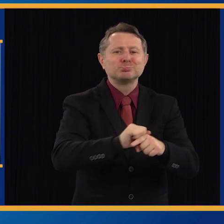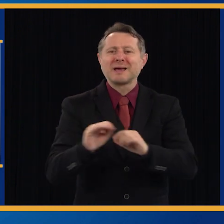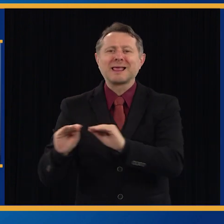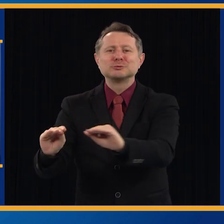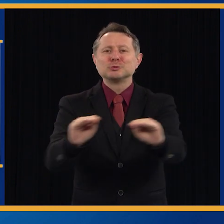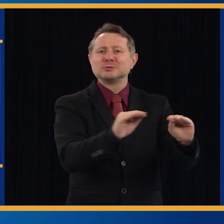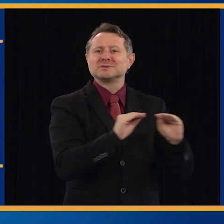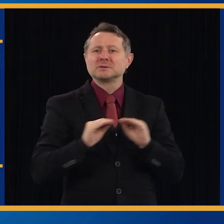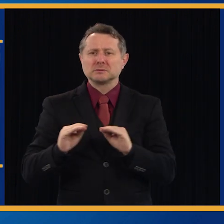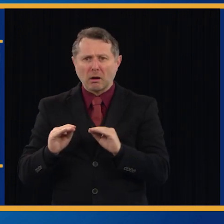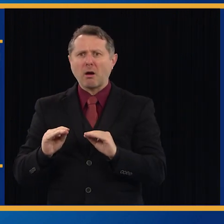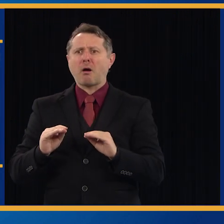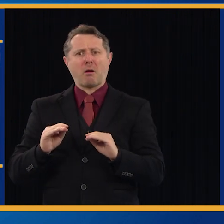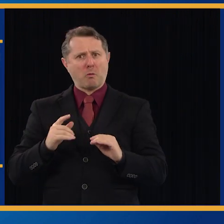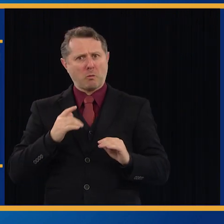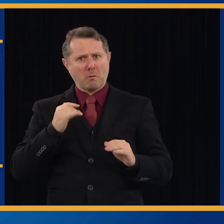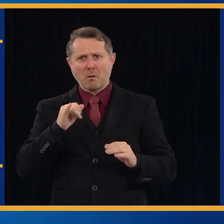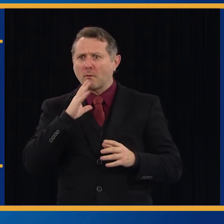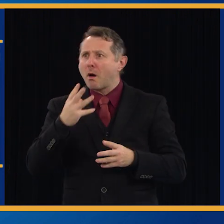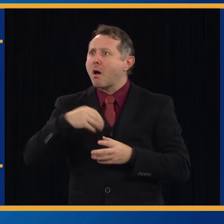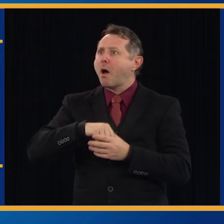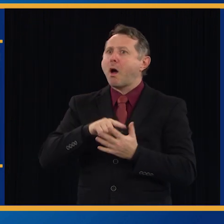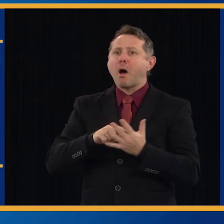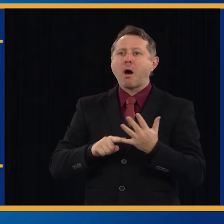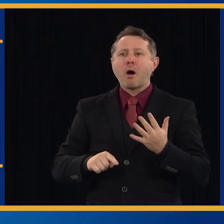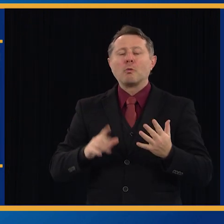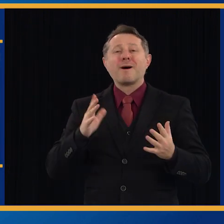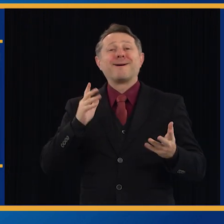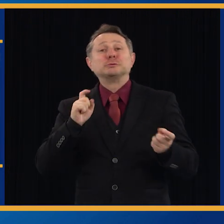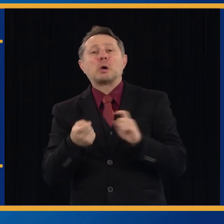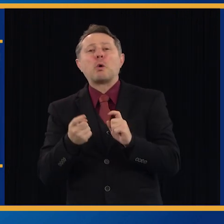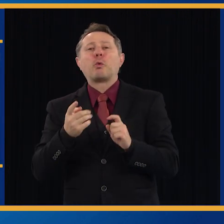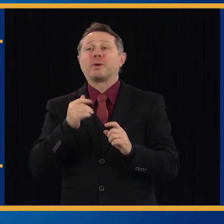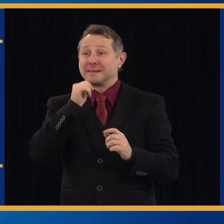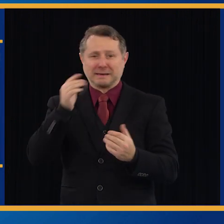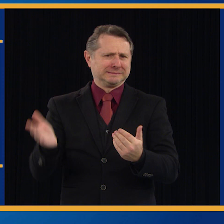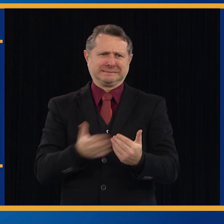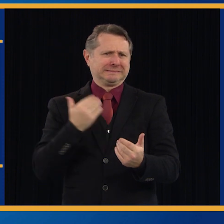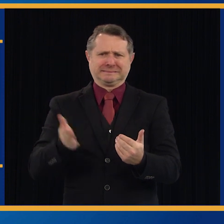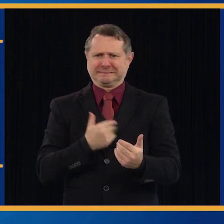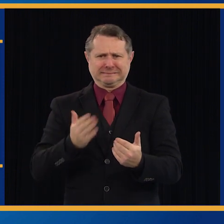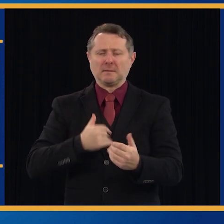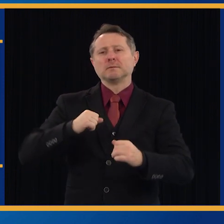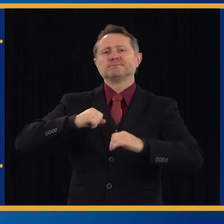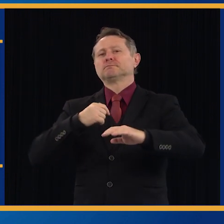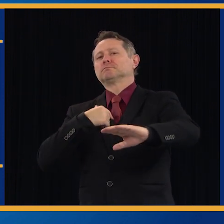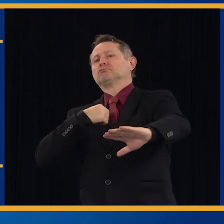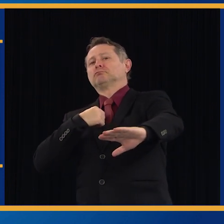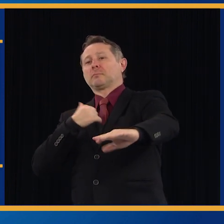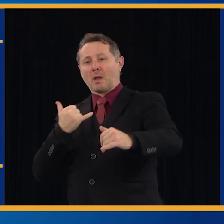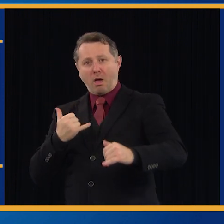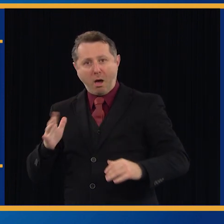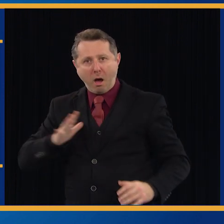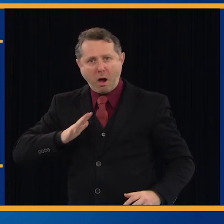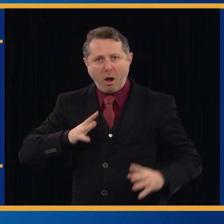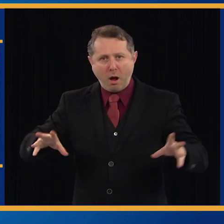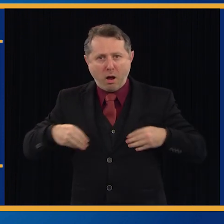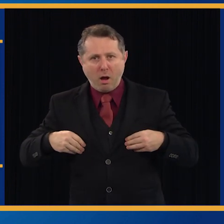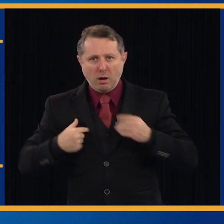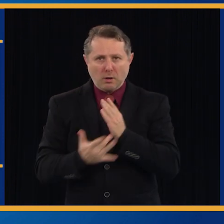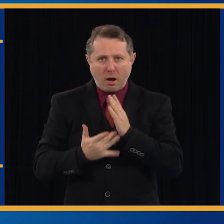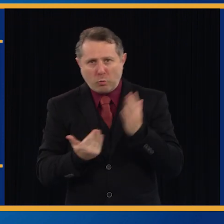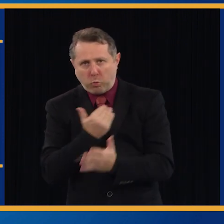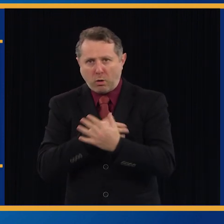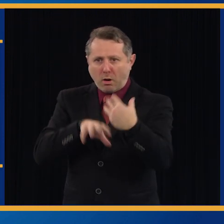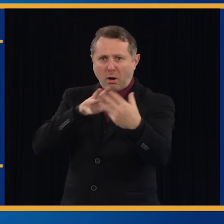many of these lessons? Well, because change is hard and people are slow. Now is the time to do it. And that's what we're doing in a